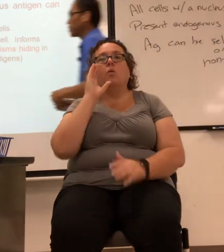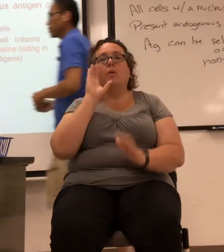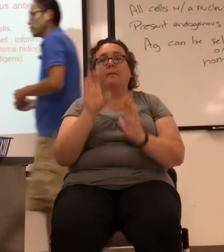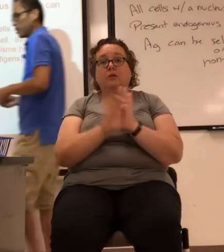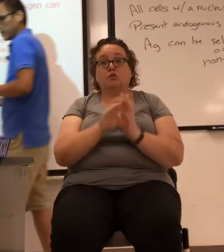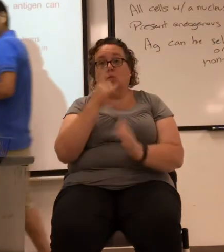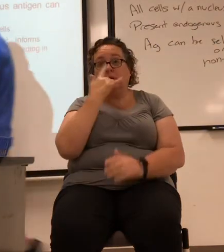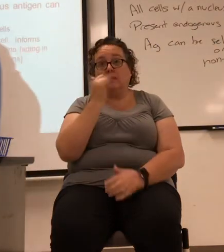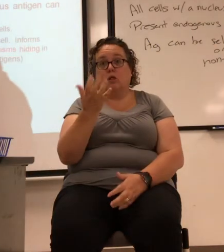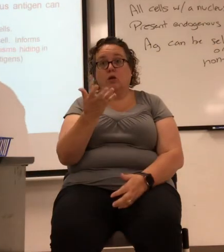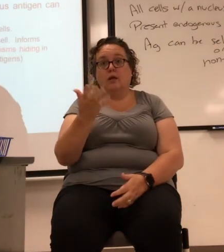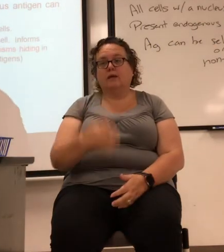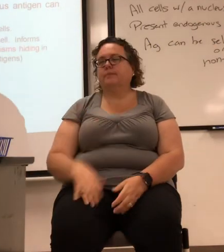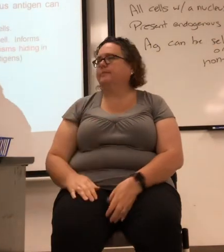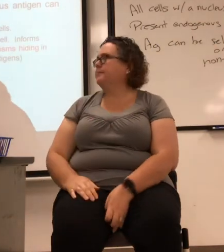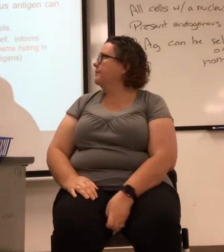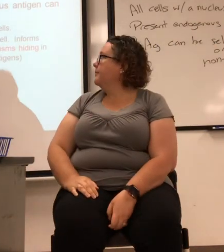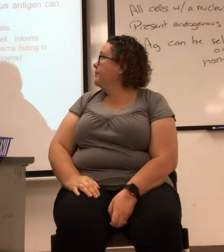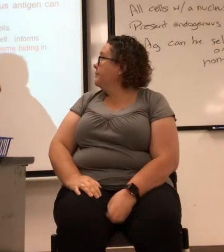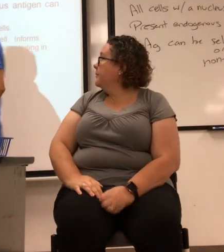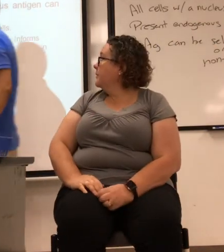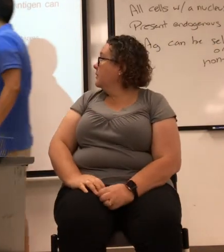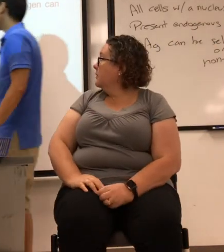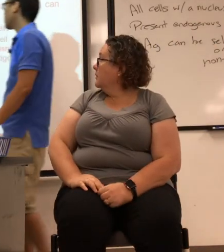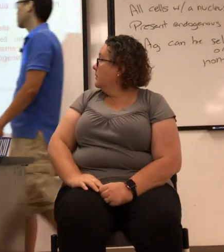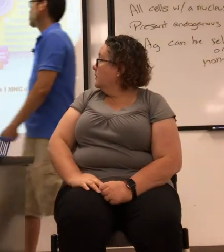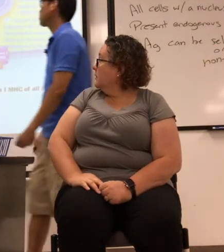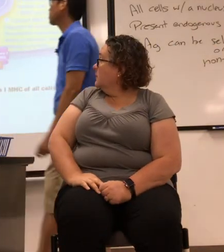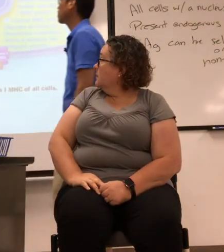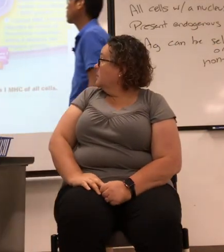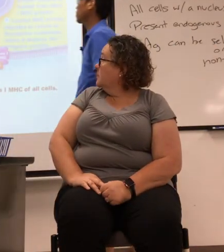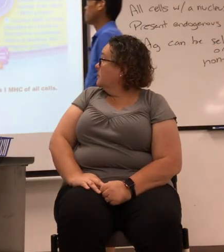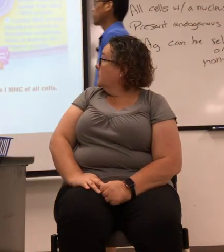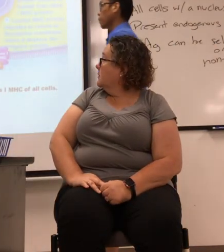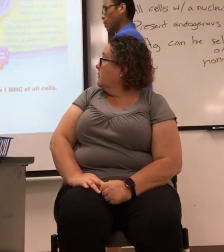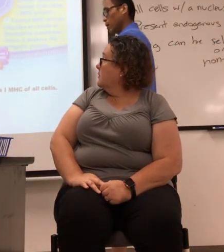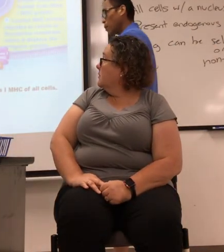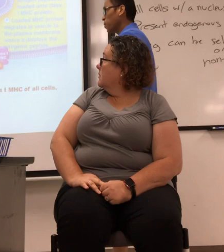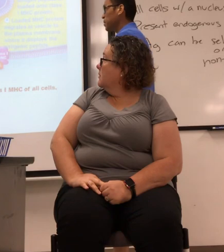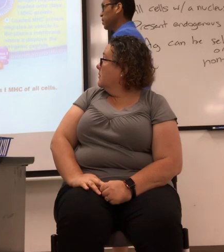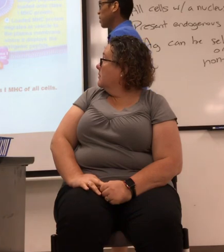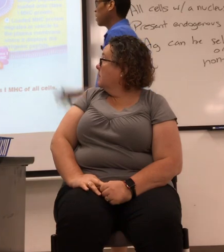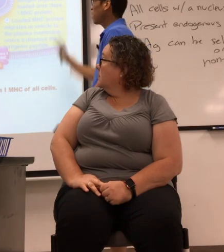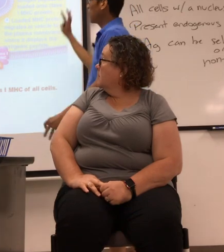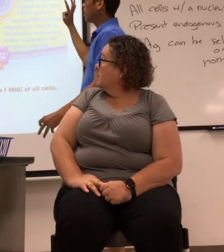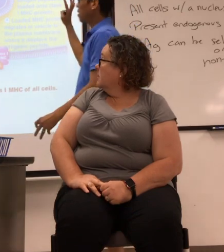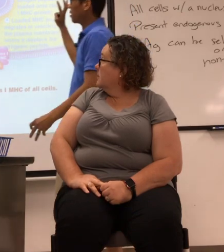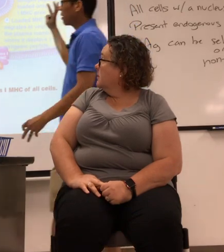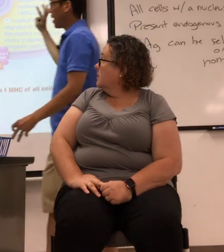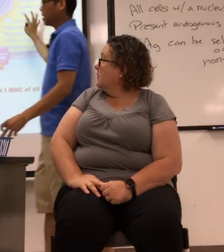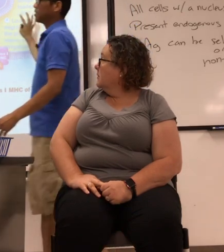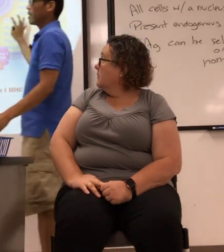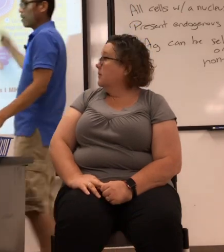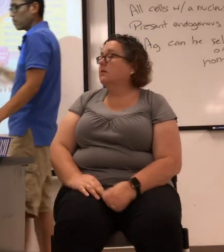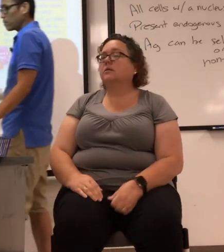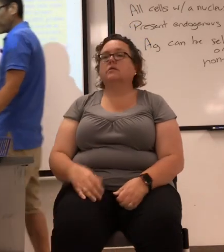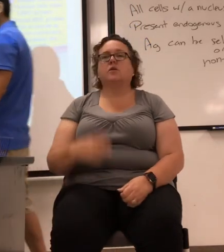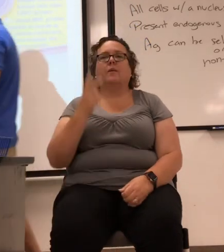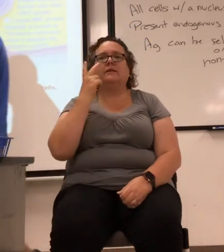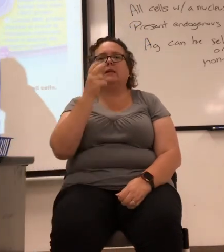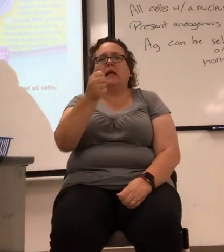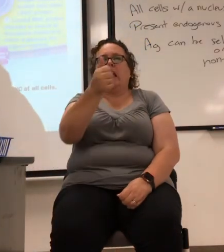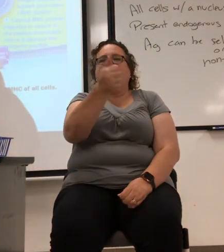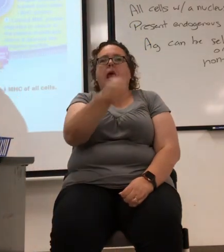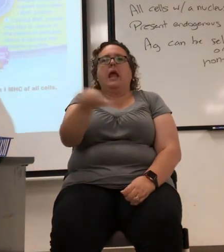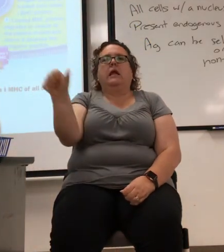that. here we see any cell